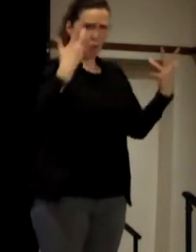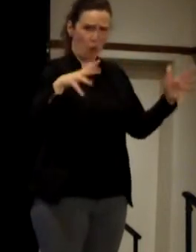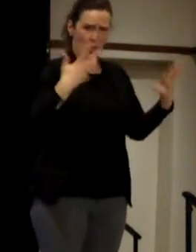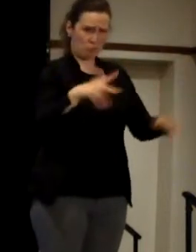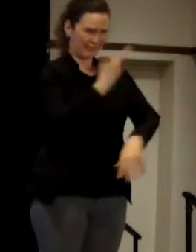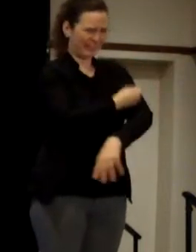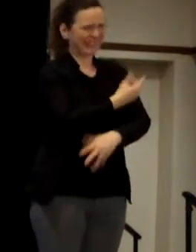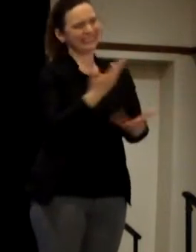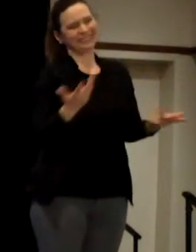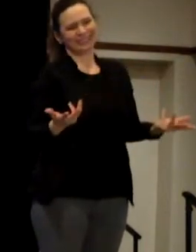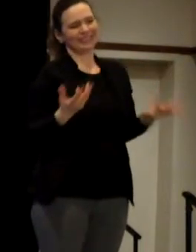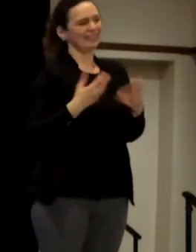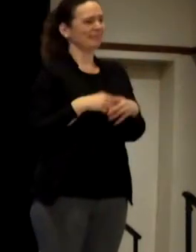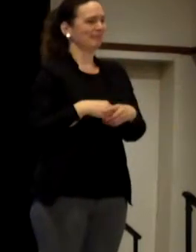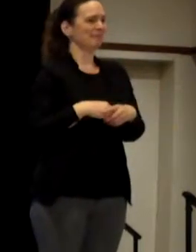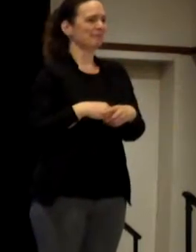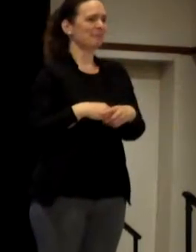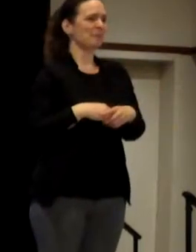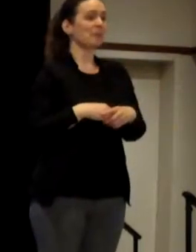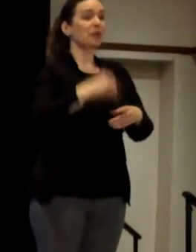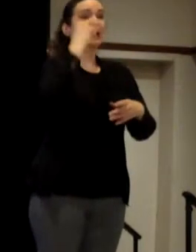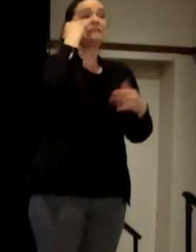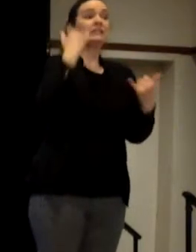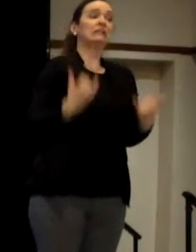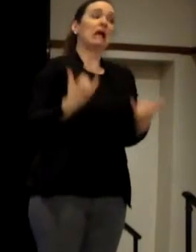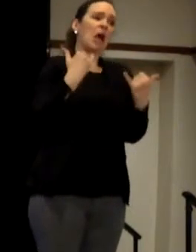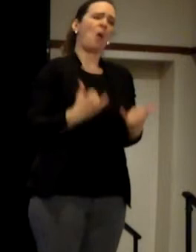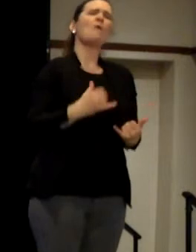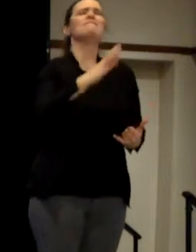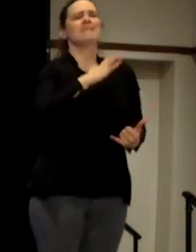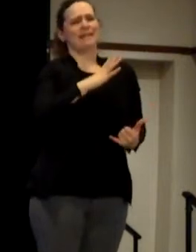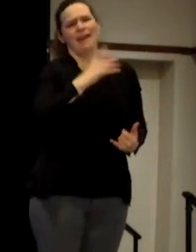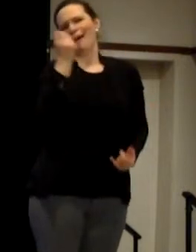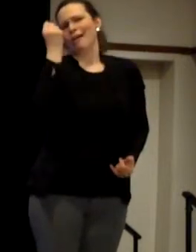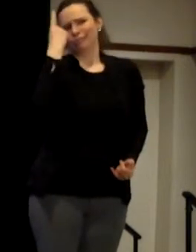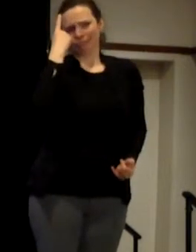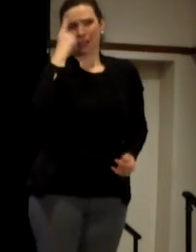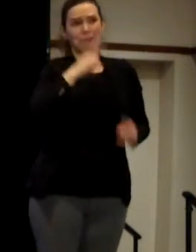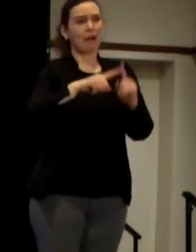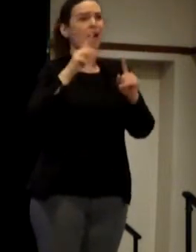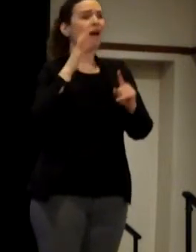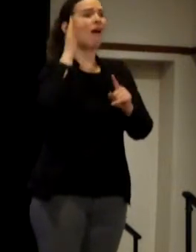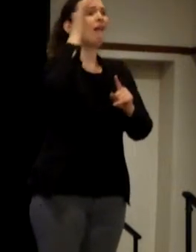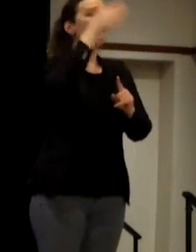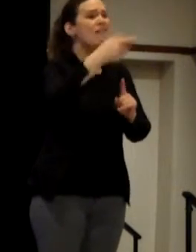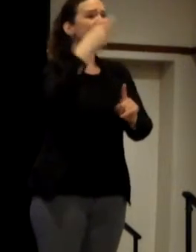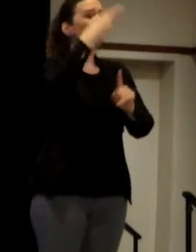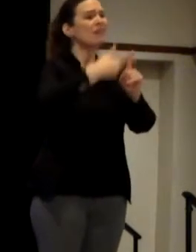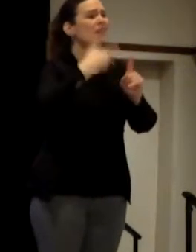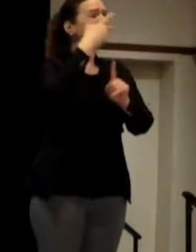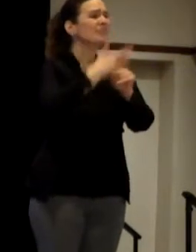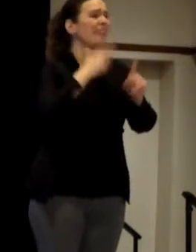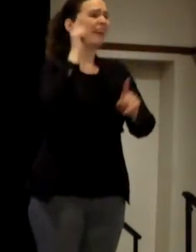we could, if the weather permitted, that would be the rules. I think the rules will have to loosen up